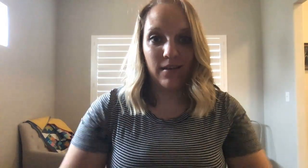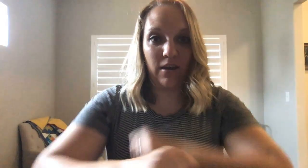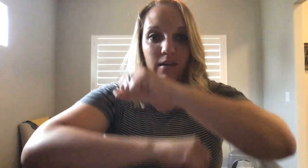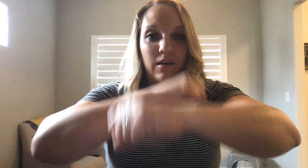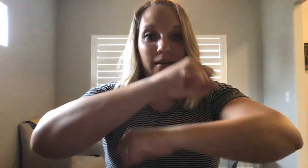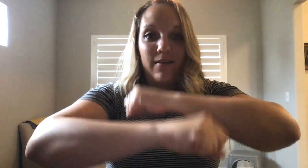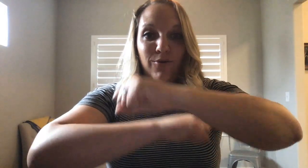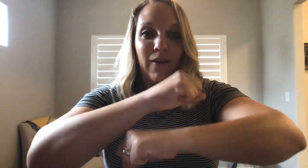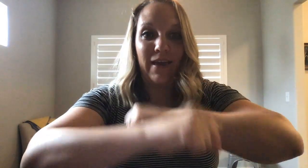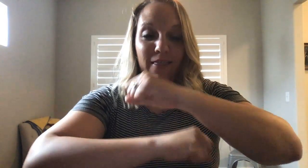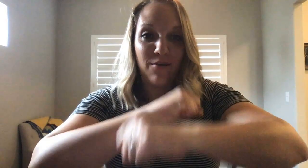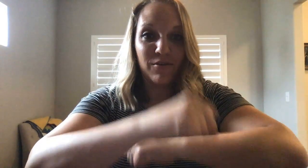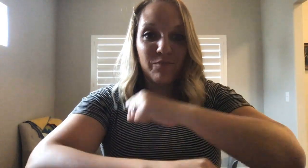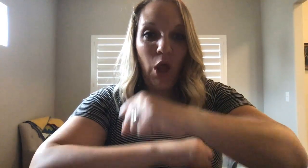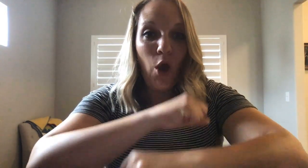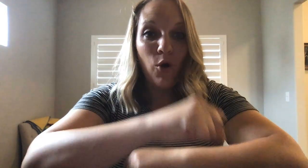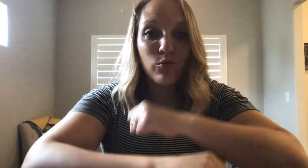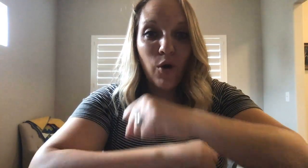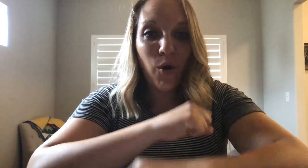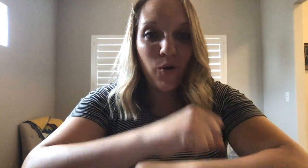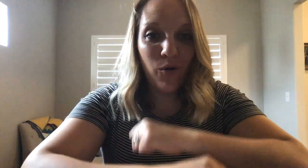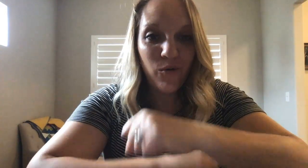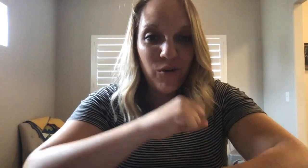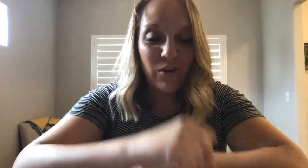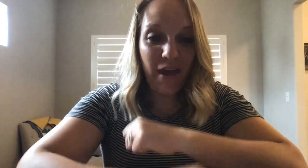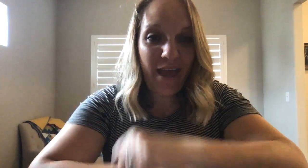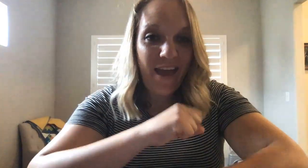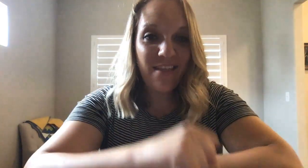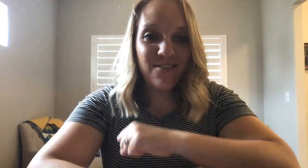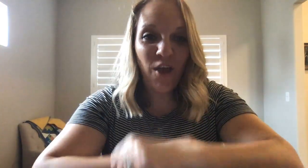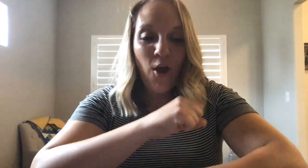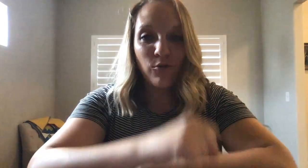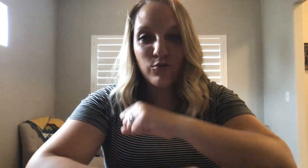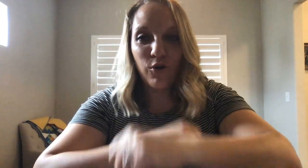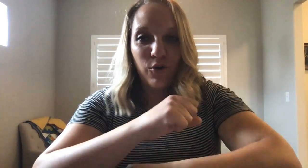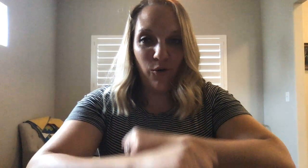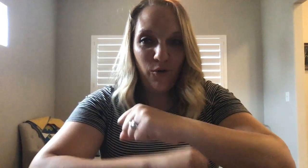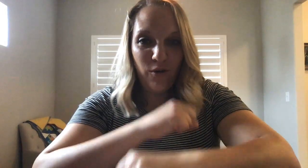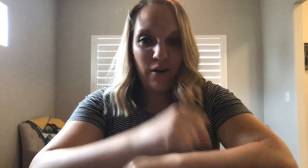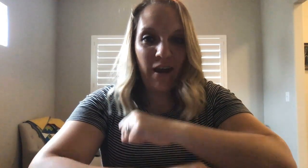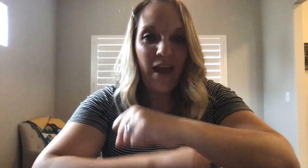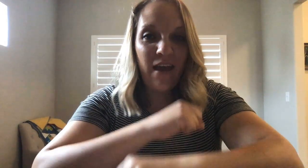You gotta get your hands rolling like this. Roll your hands, roll your hands,